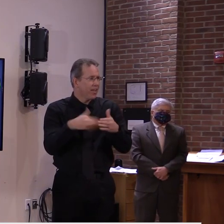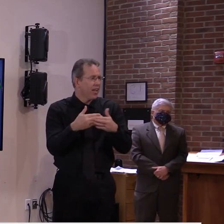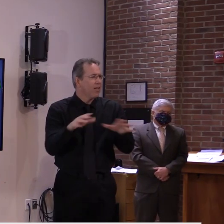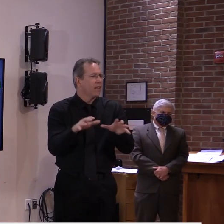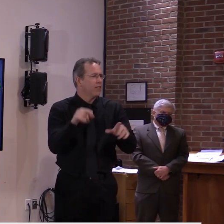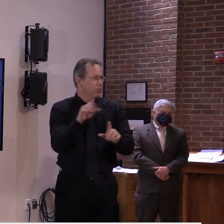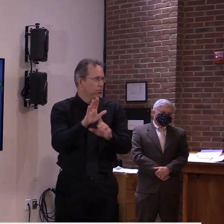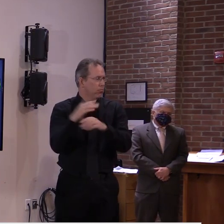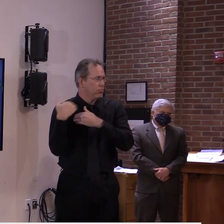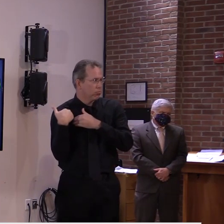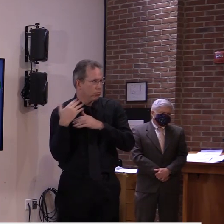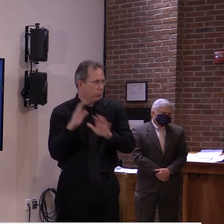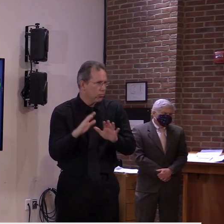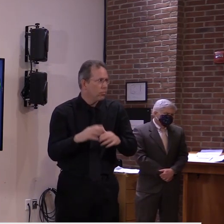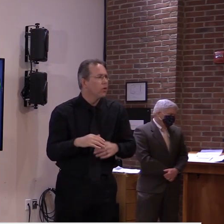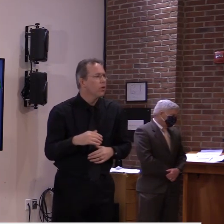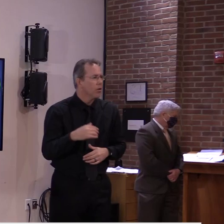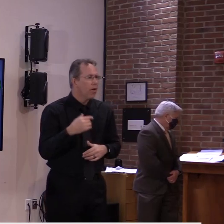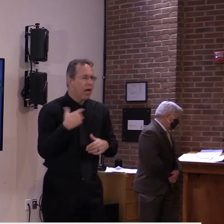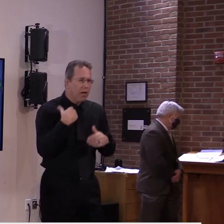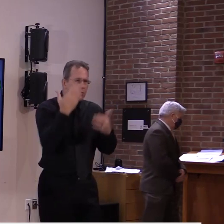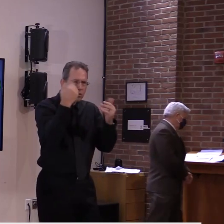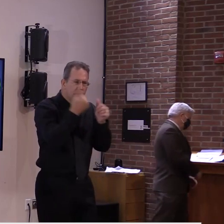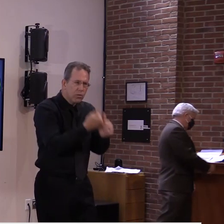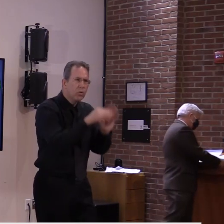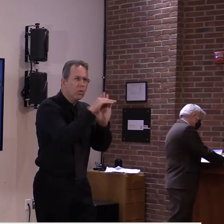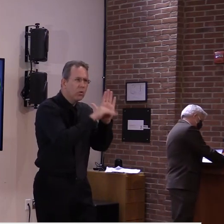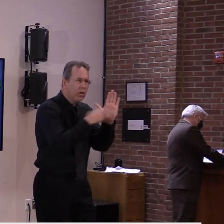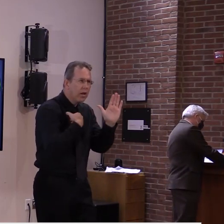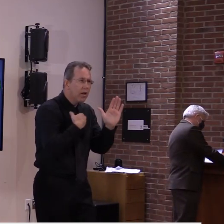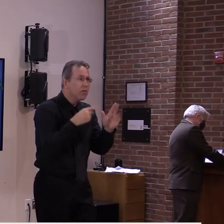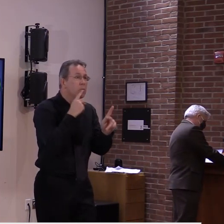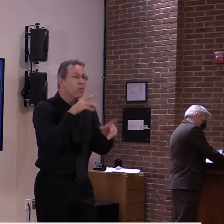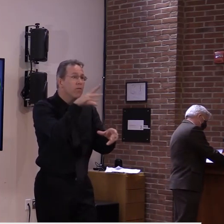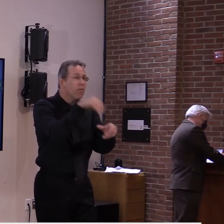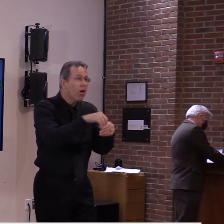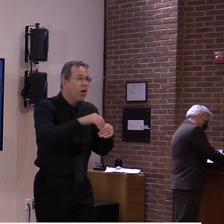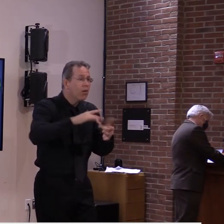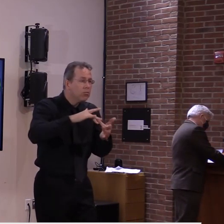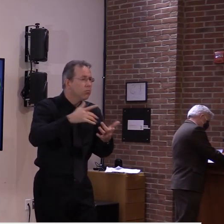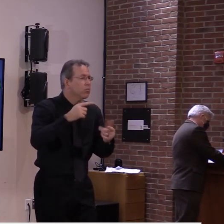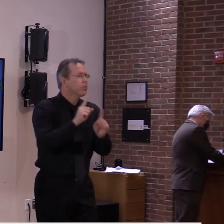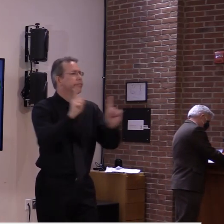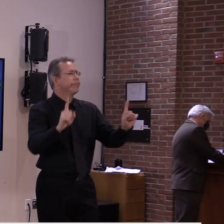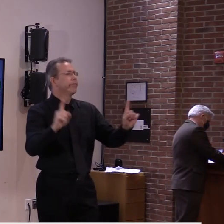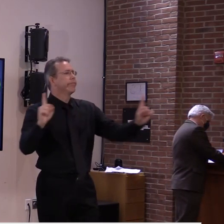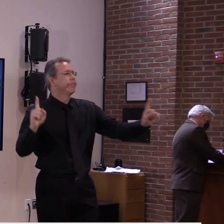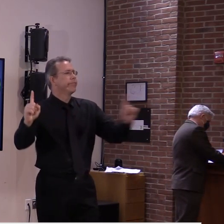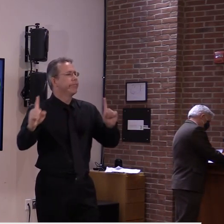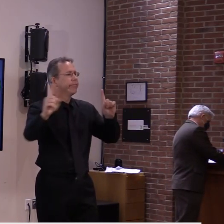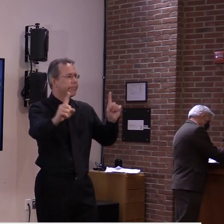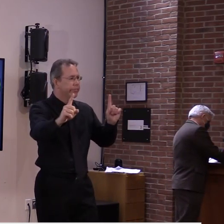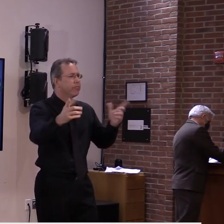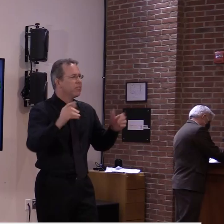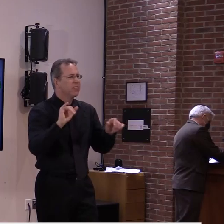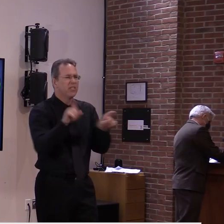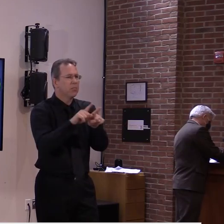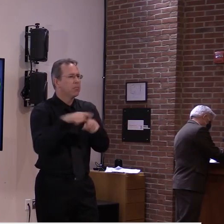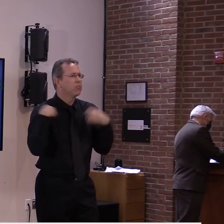fall under Section 8.1 of ACCB's work-safe guidance, and that is what governs